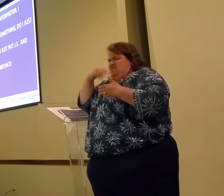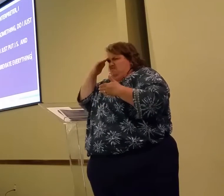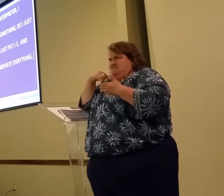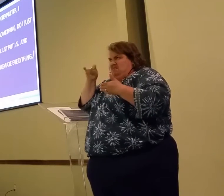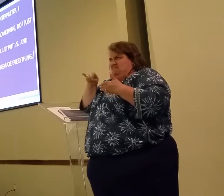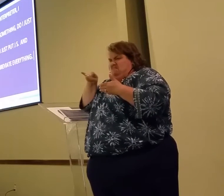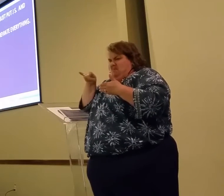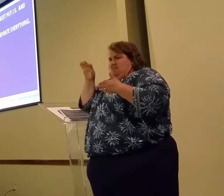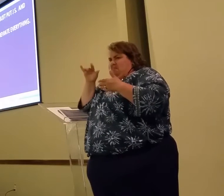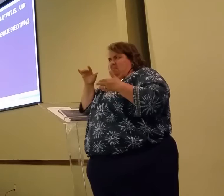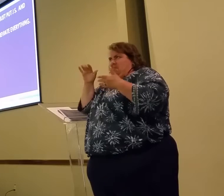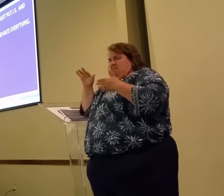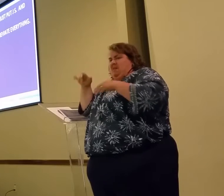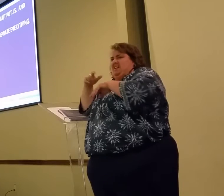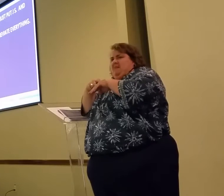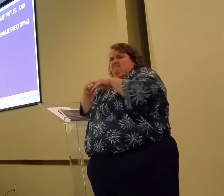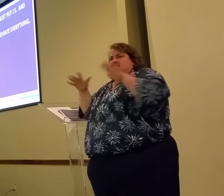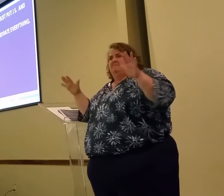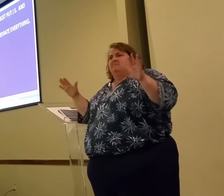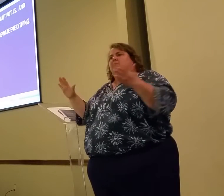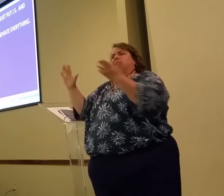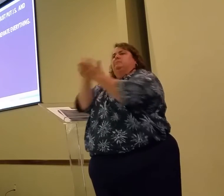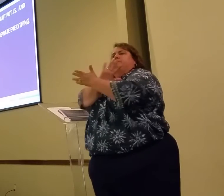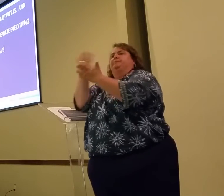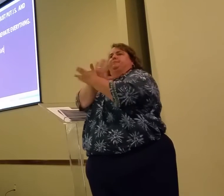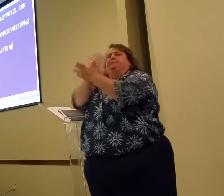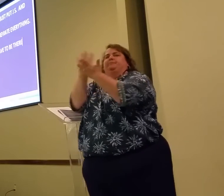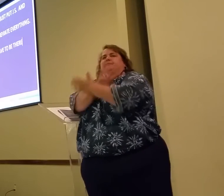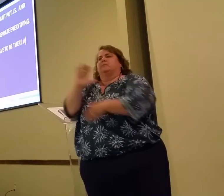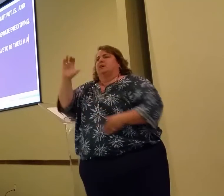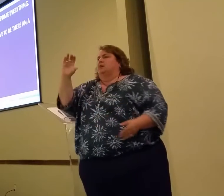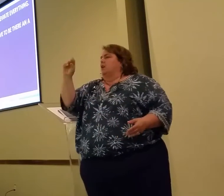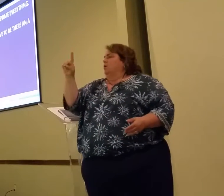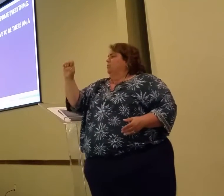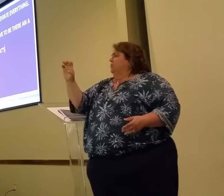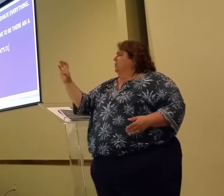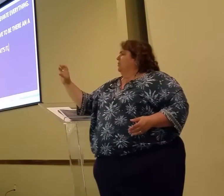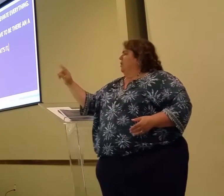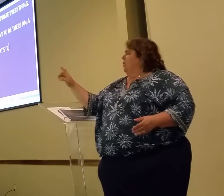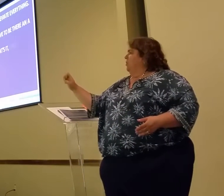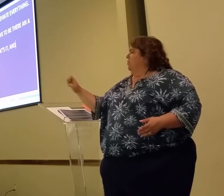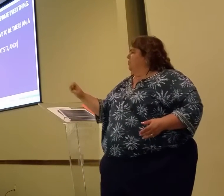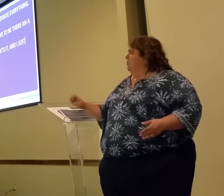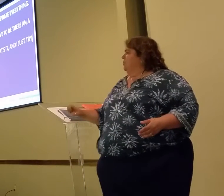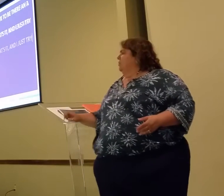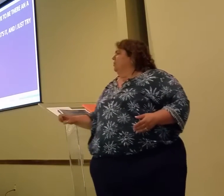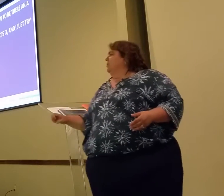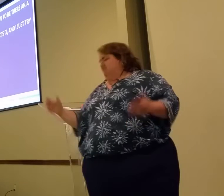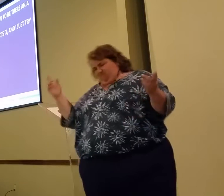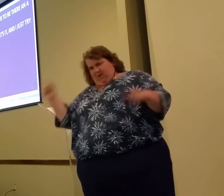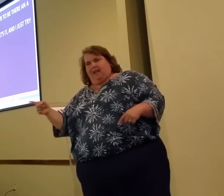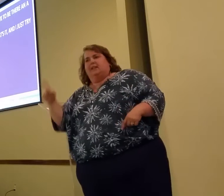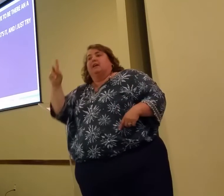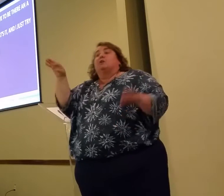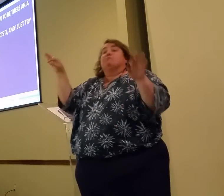And then I know I have to be there at a certain time, and that's it. And I just try to do a code that's known to